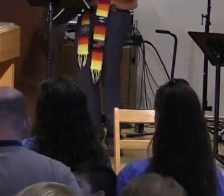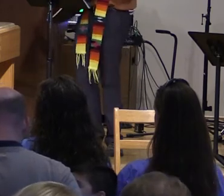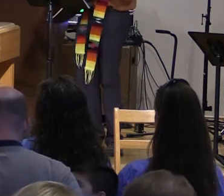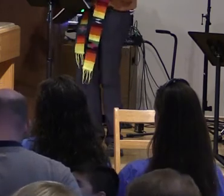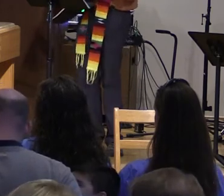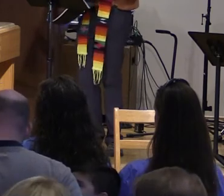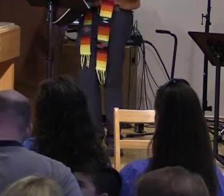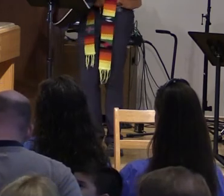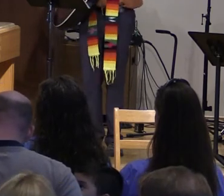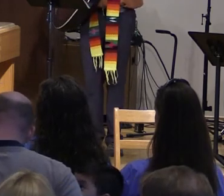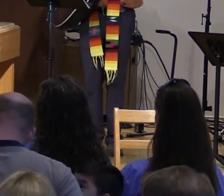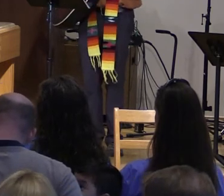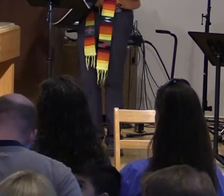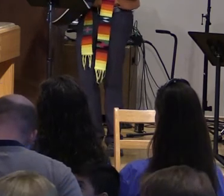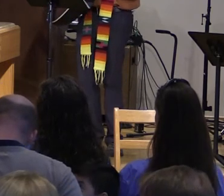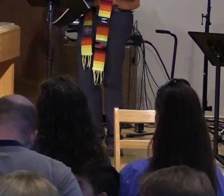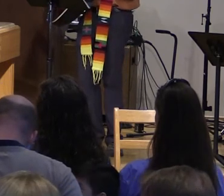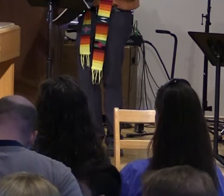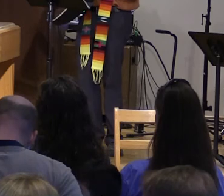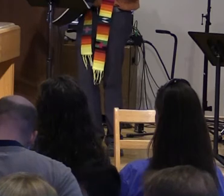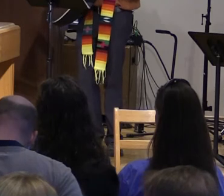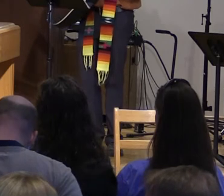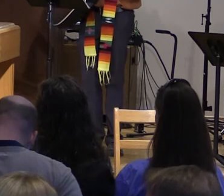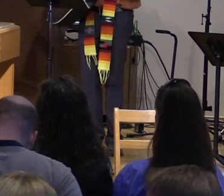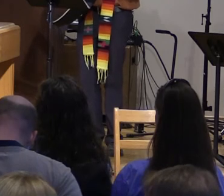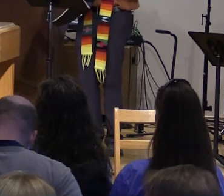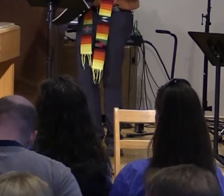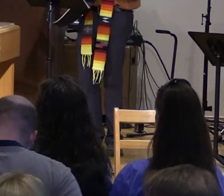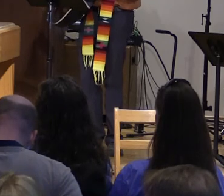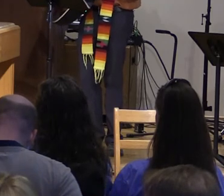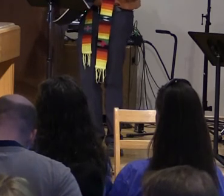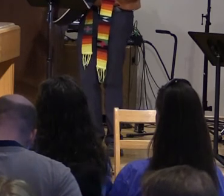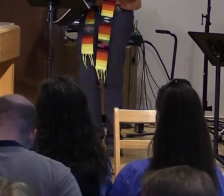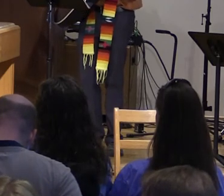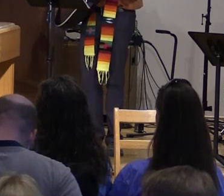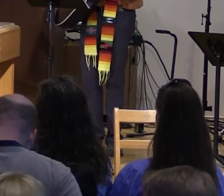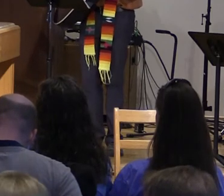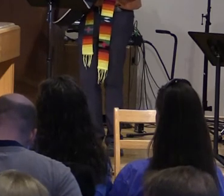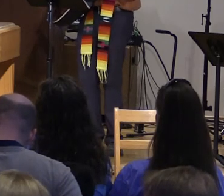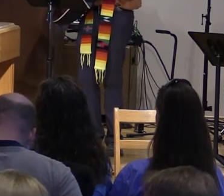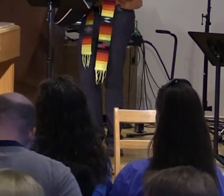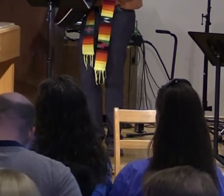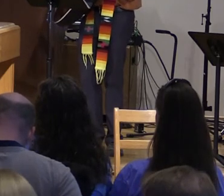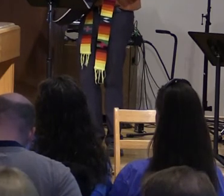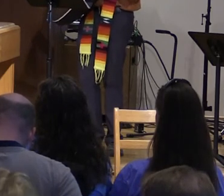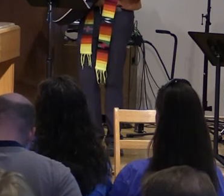never gives up, never runs out on me. Your